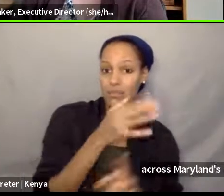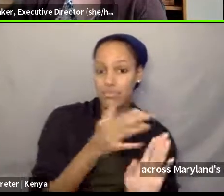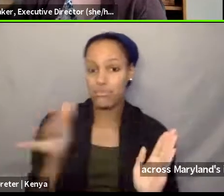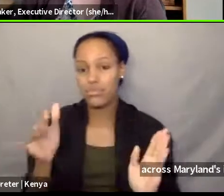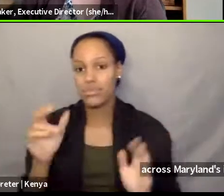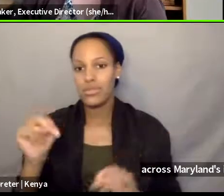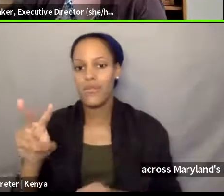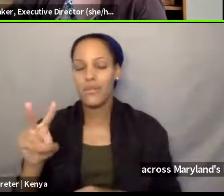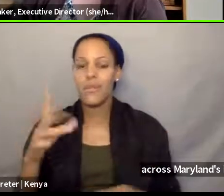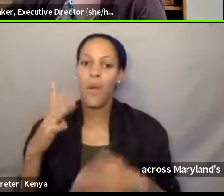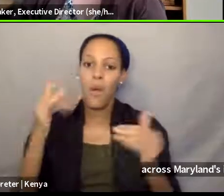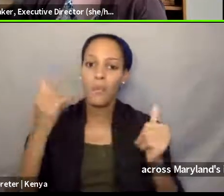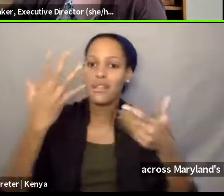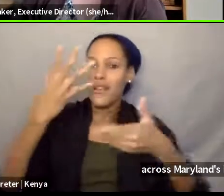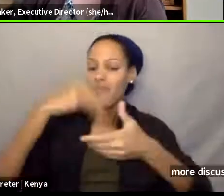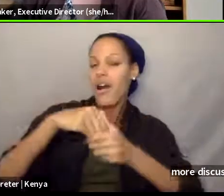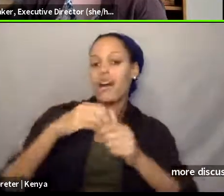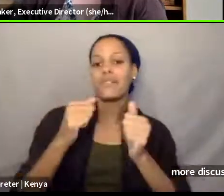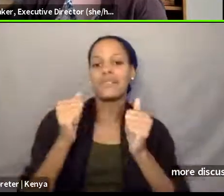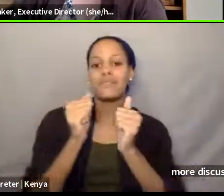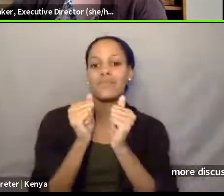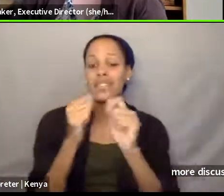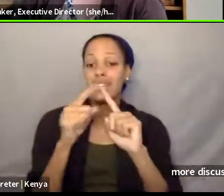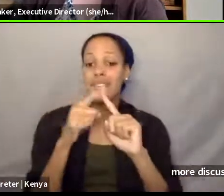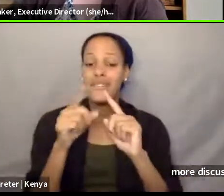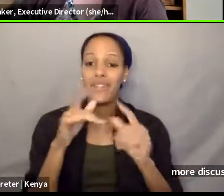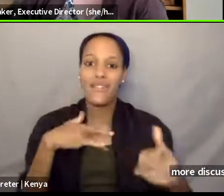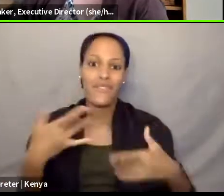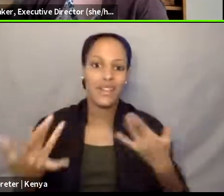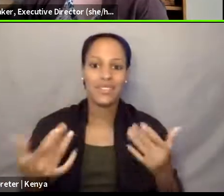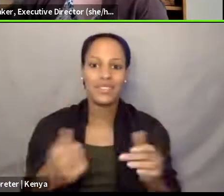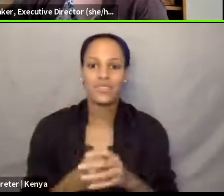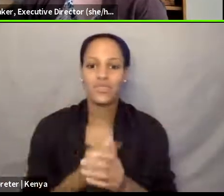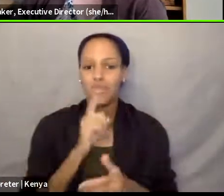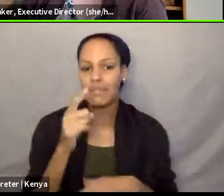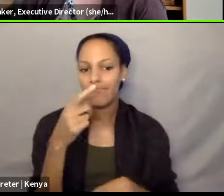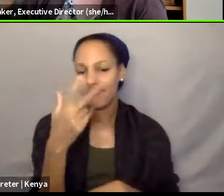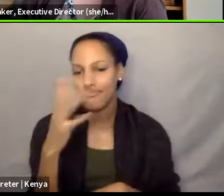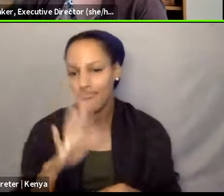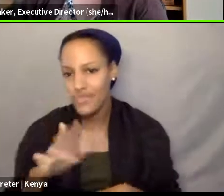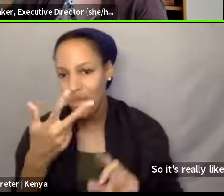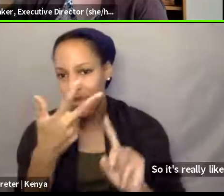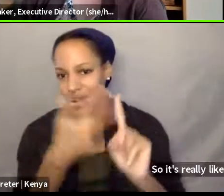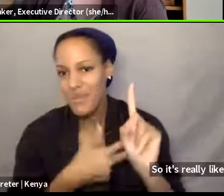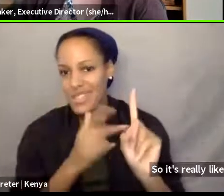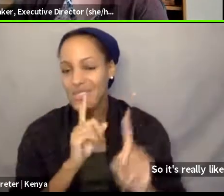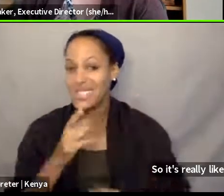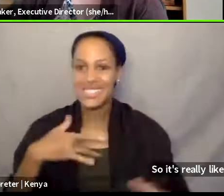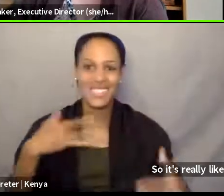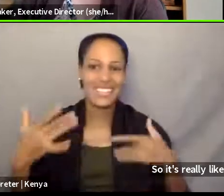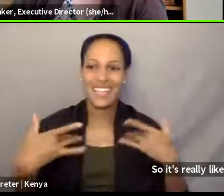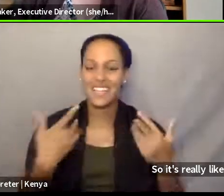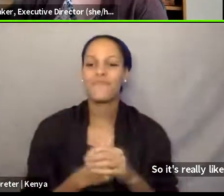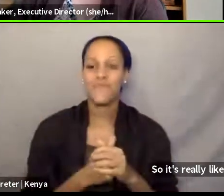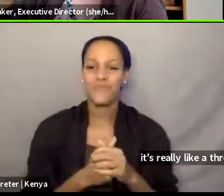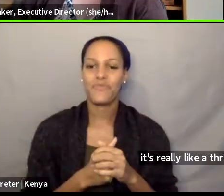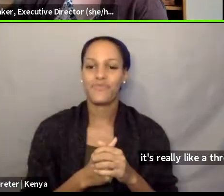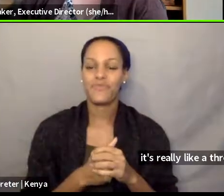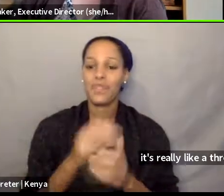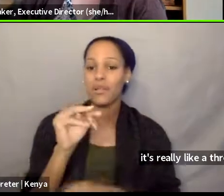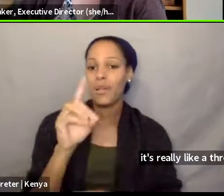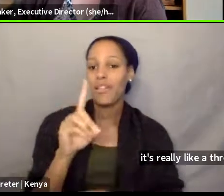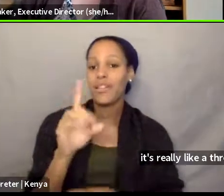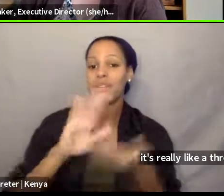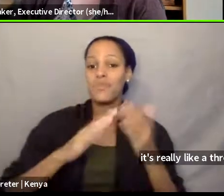and events this month into November. So it's really like a 3-month thing. We're really excited about it. At Maryland Humanities,